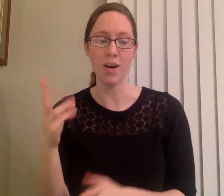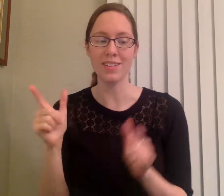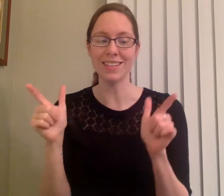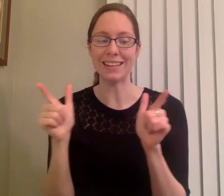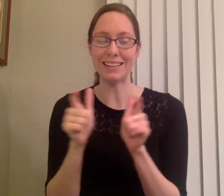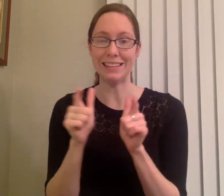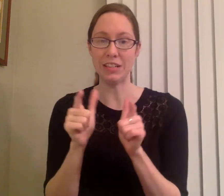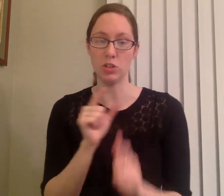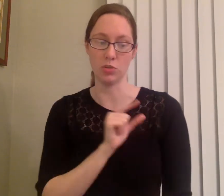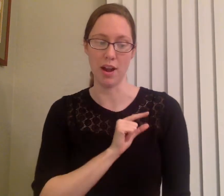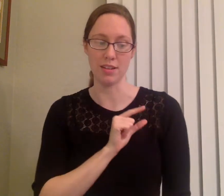was Little Grunt.